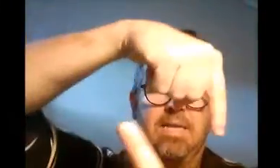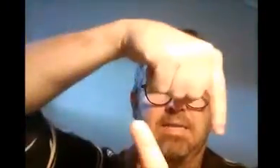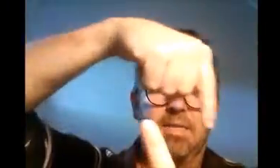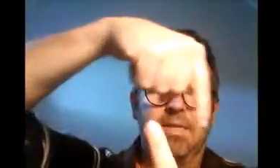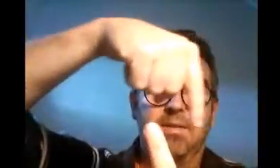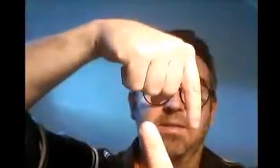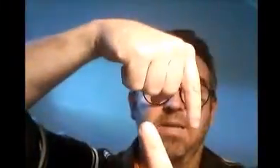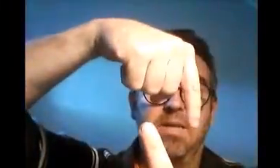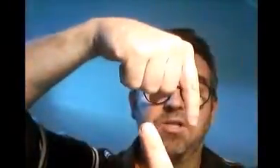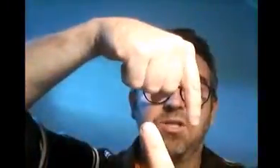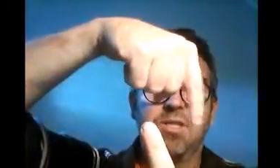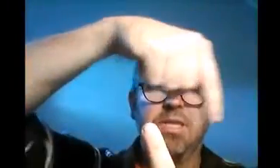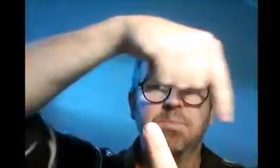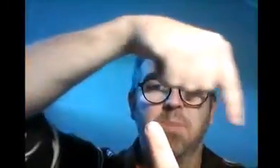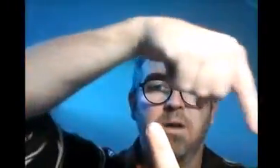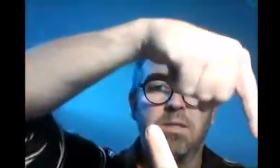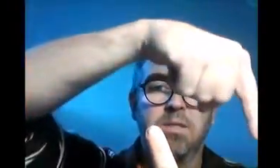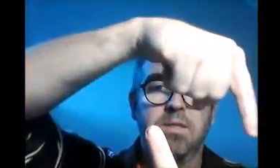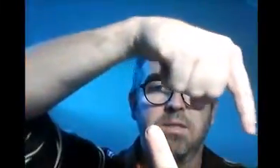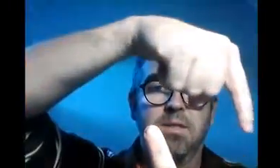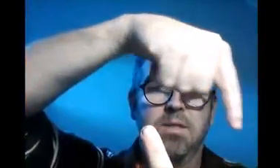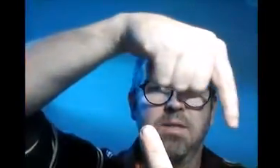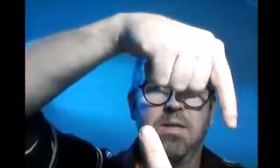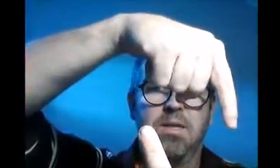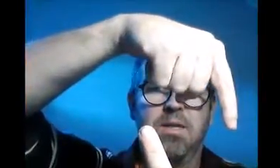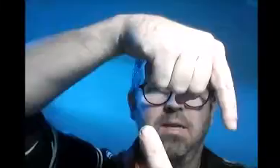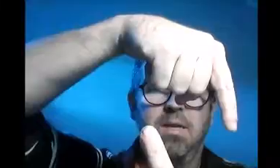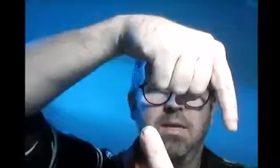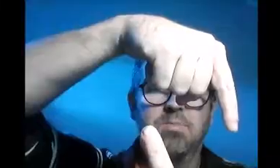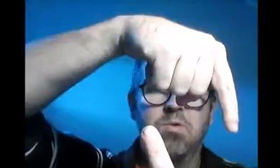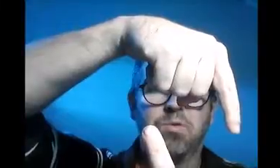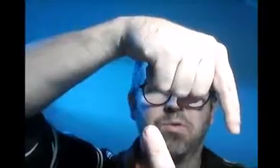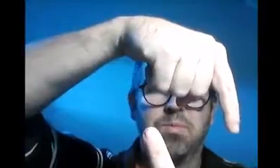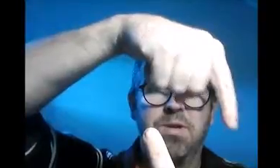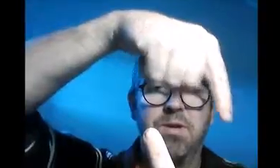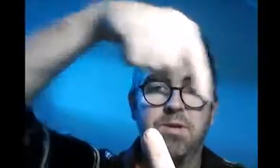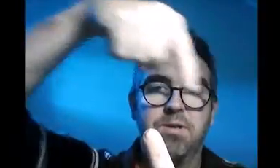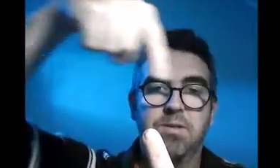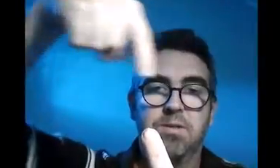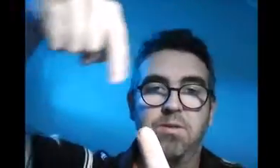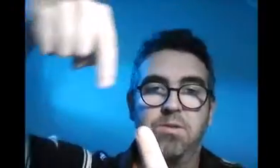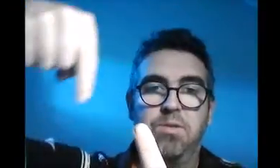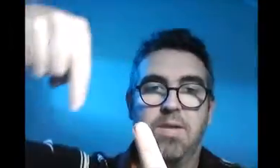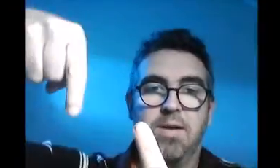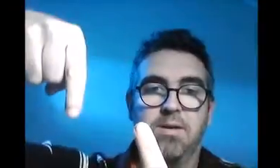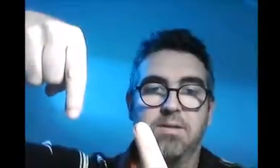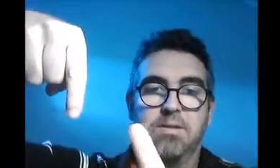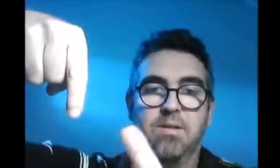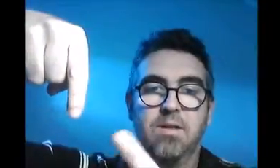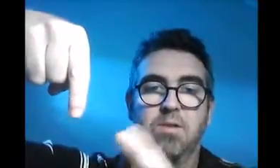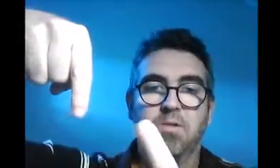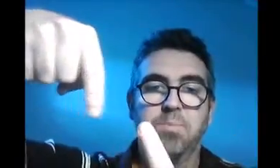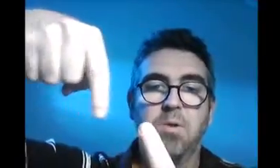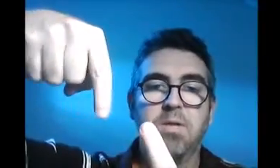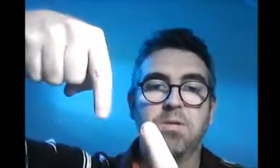And each 6 months, it moves from here to there, corresponding